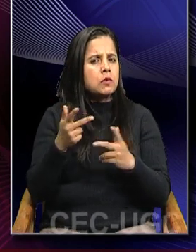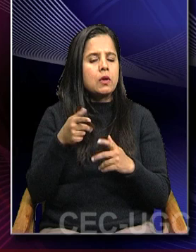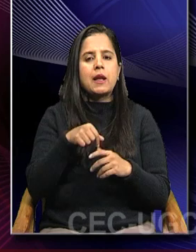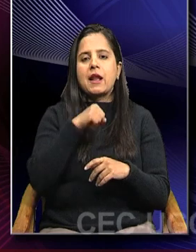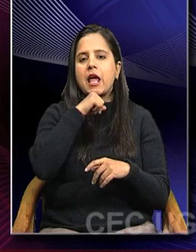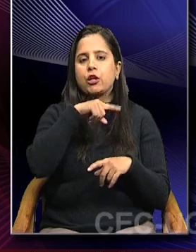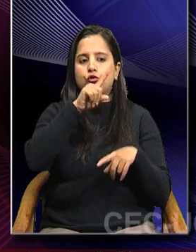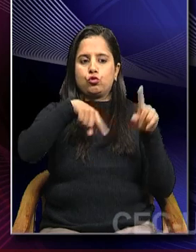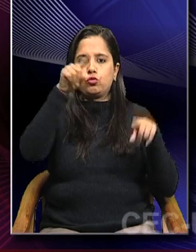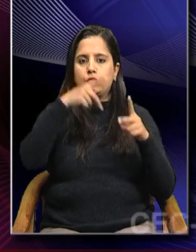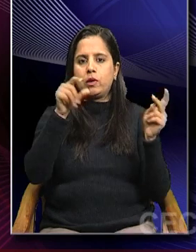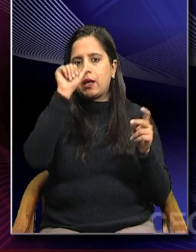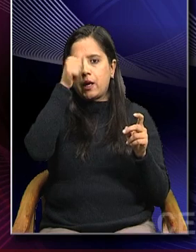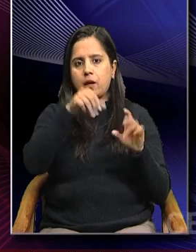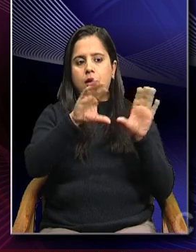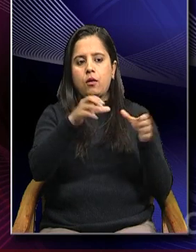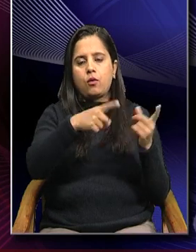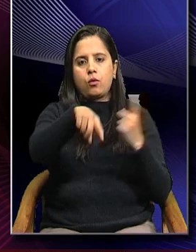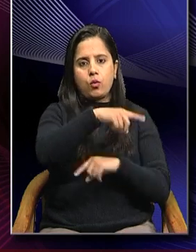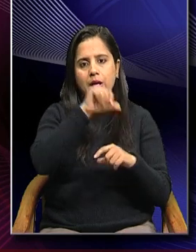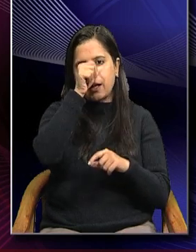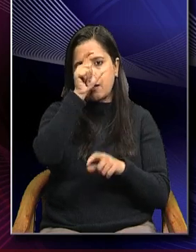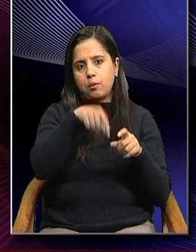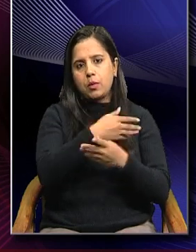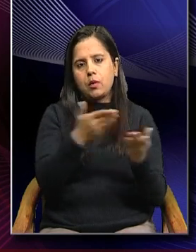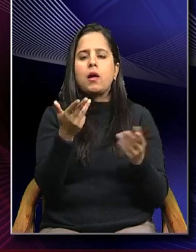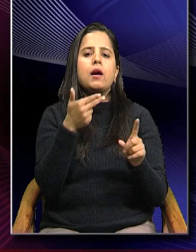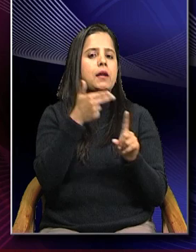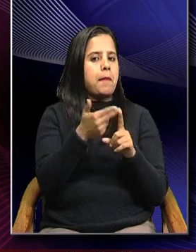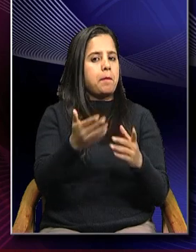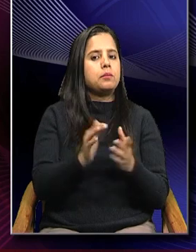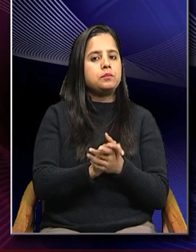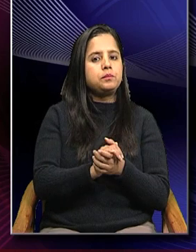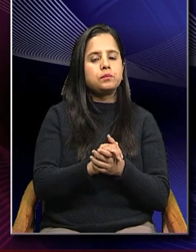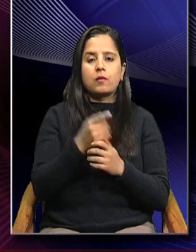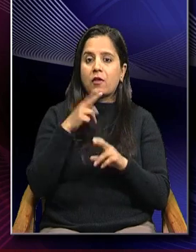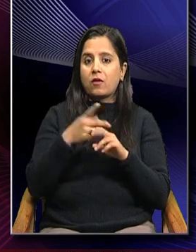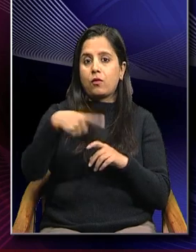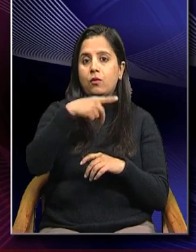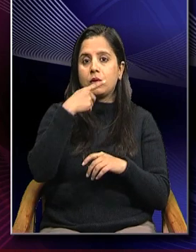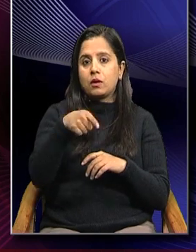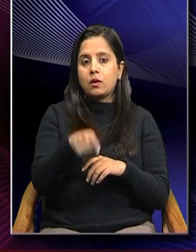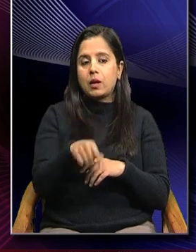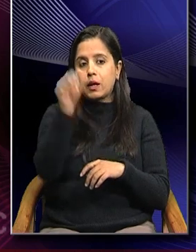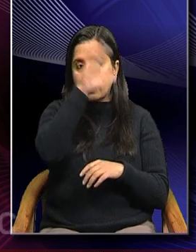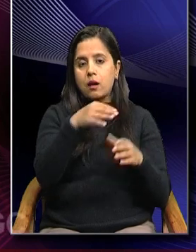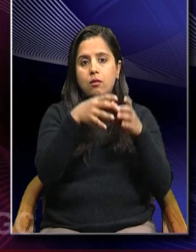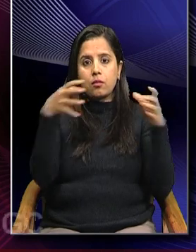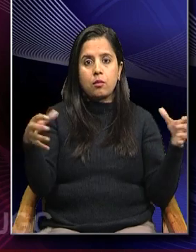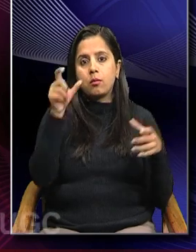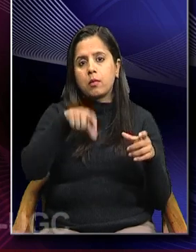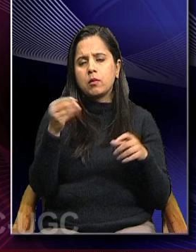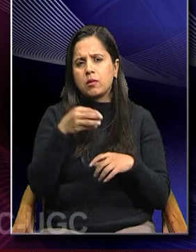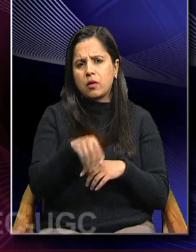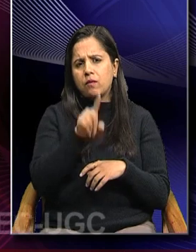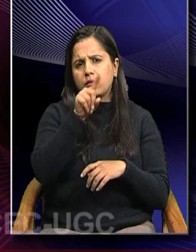age structure of Indian demography or Indian population, what you call. If we talk about size of India, India has a population of